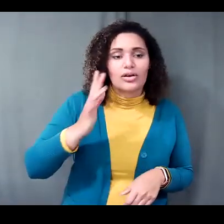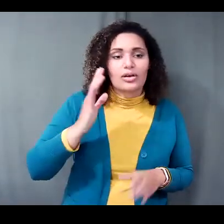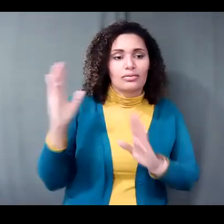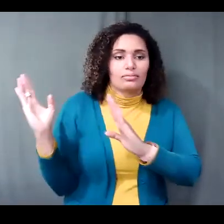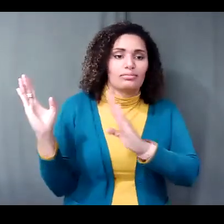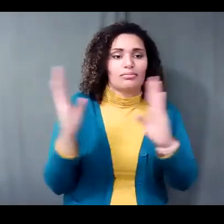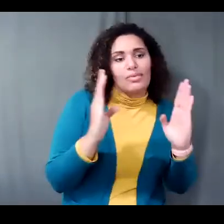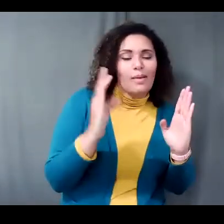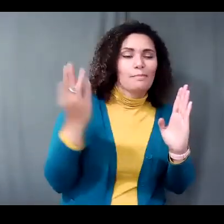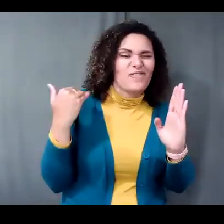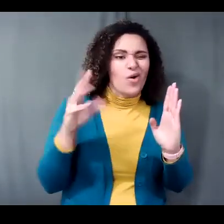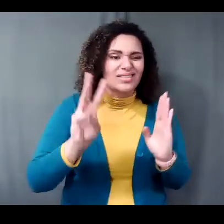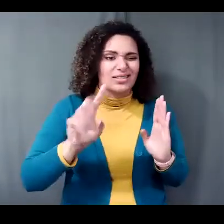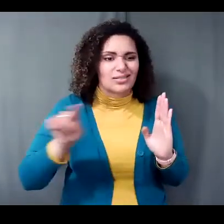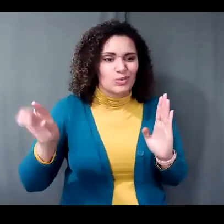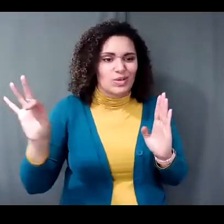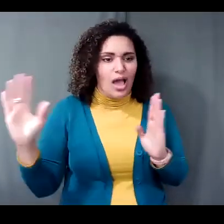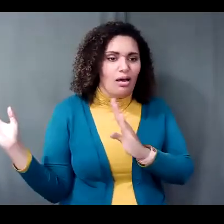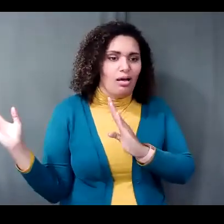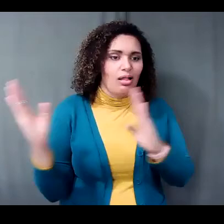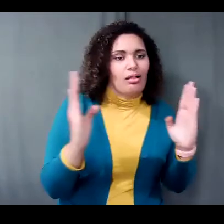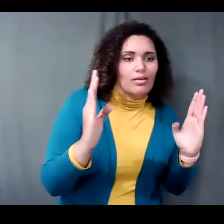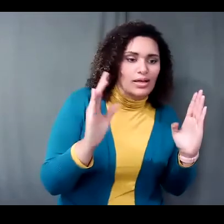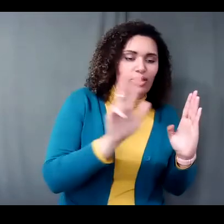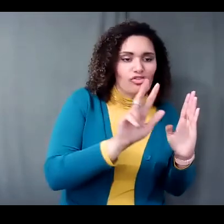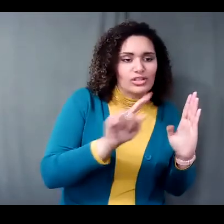opinion. Come on, that can't be true. But